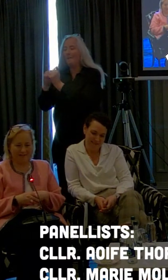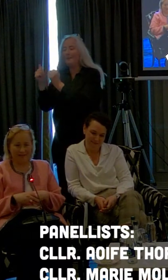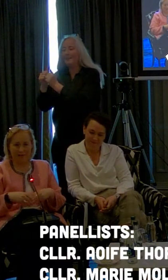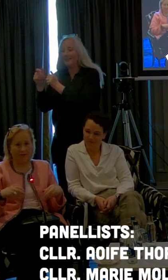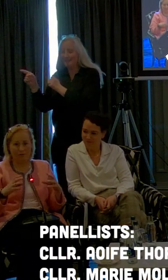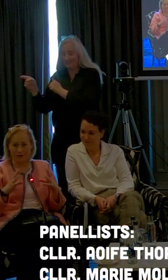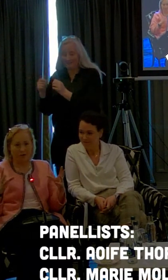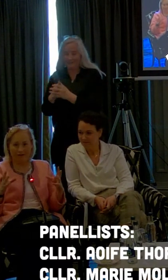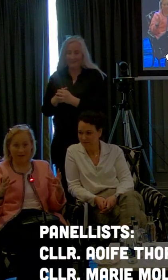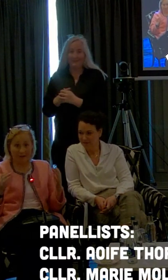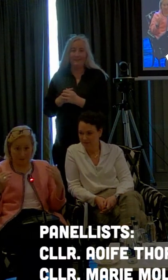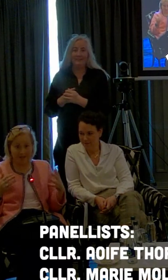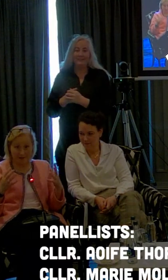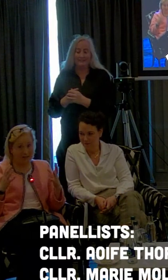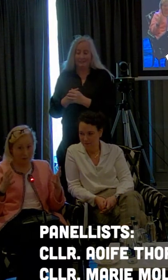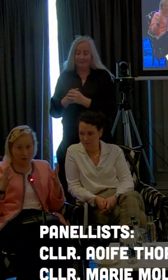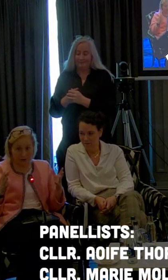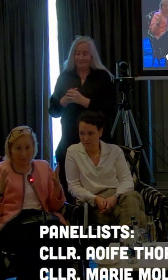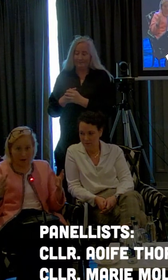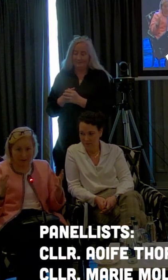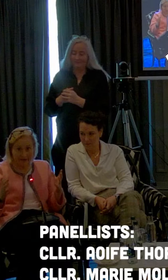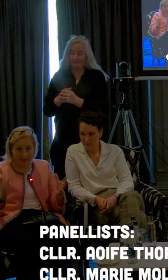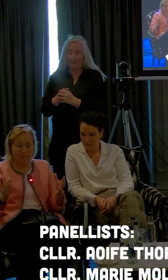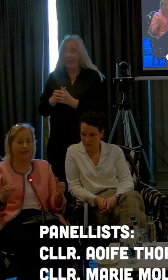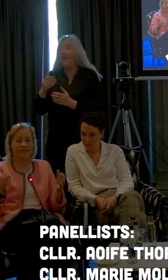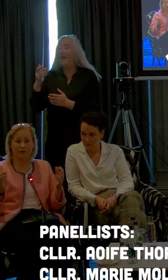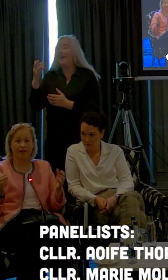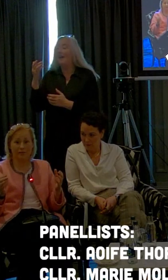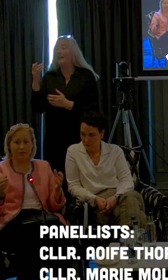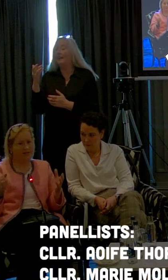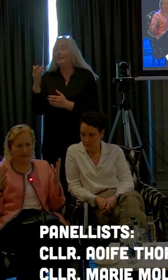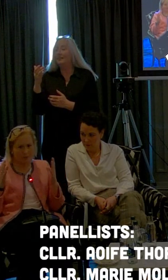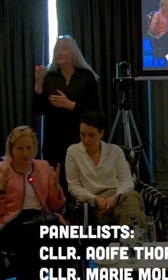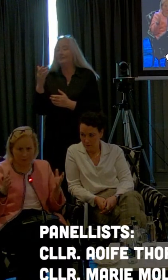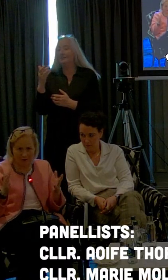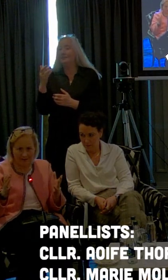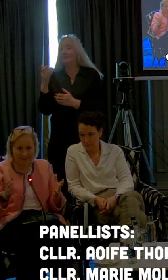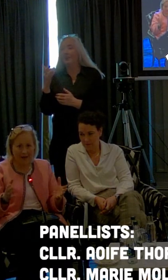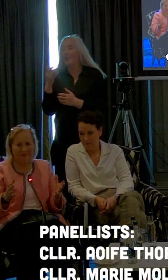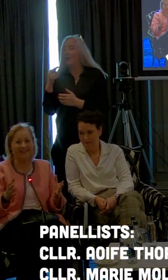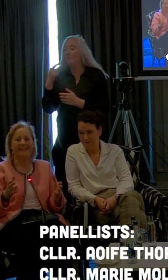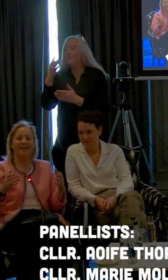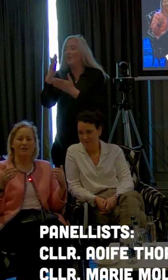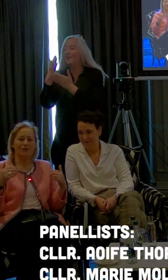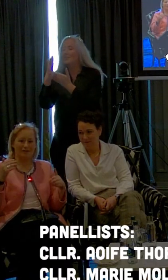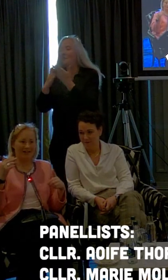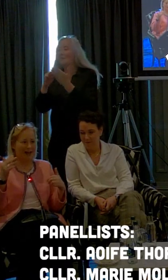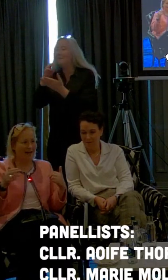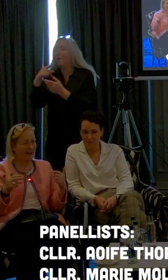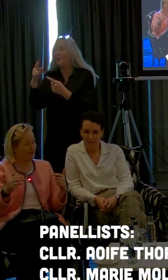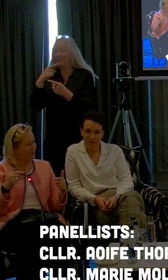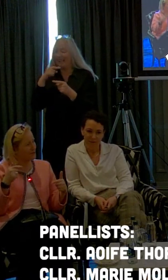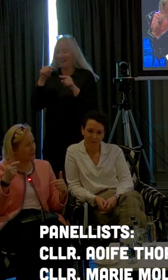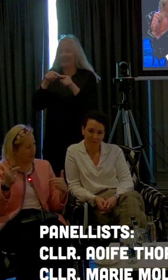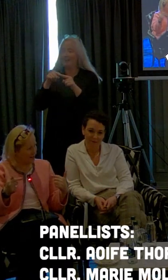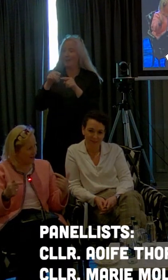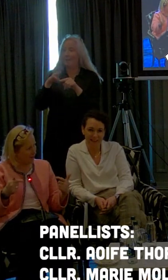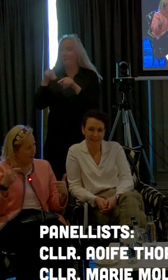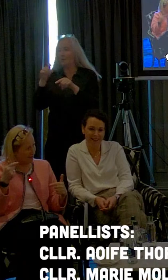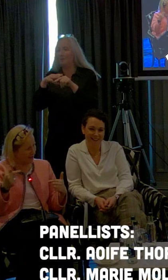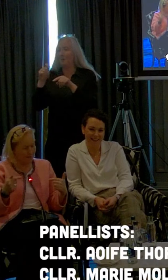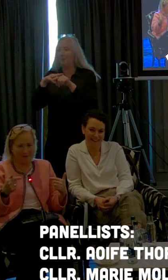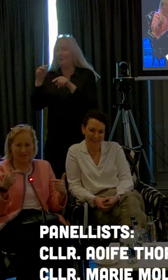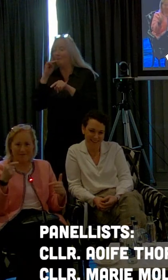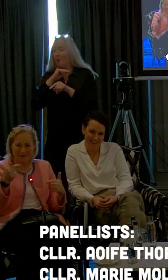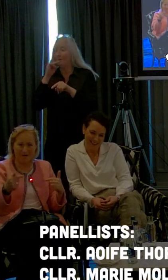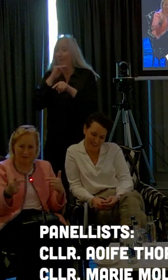and it would be the most important thing. And they would say, this is the most important thing to happen. And then the very next one, and this is the most important thing to happen. So there's a lack of consistency around